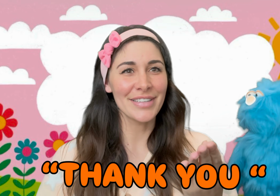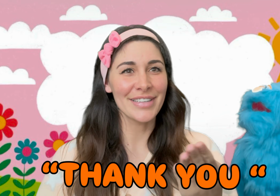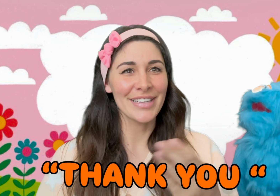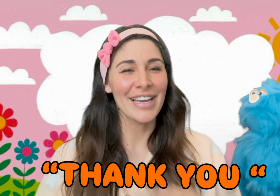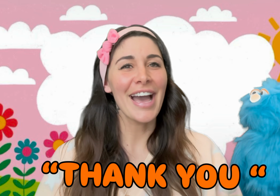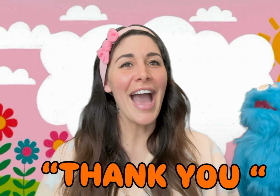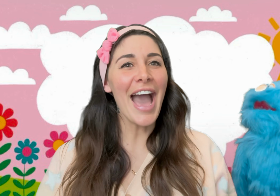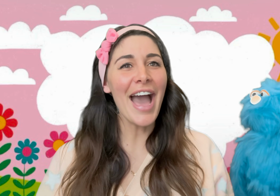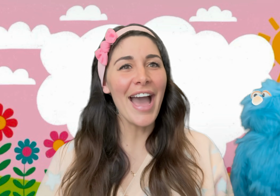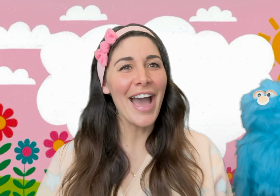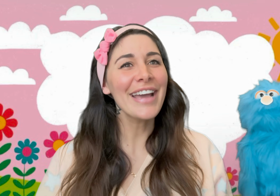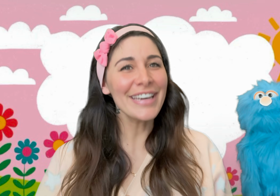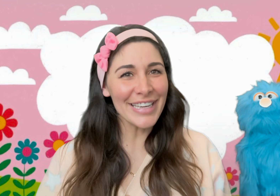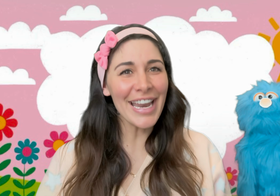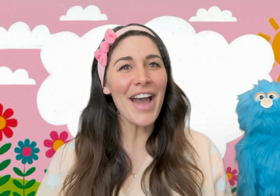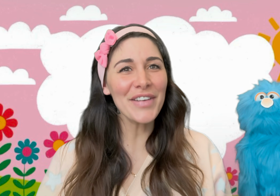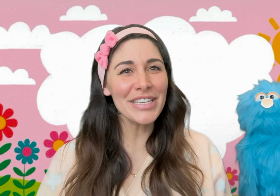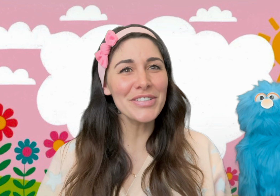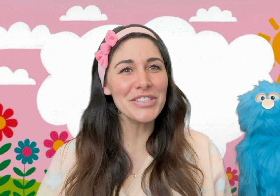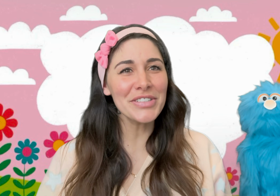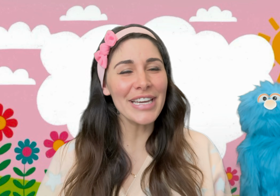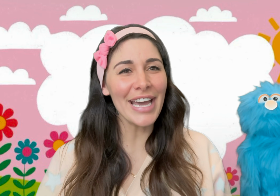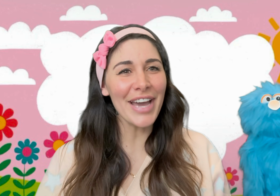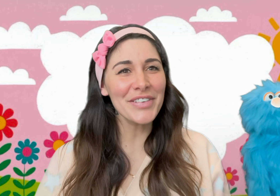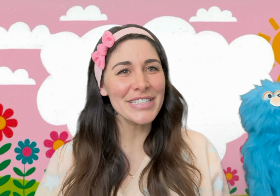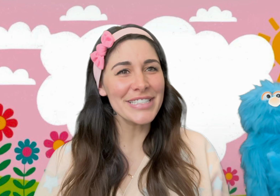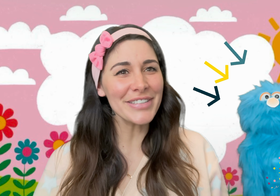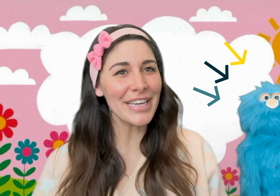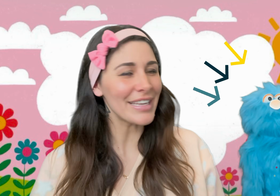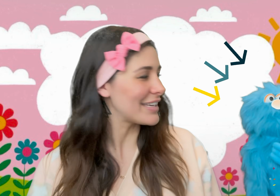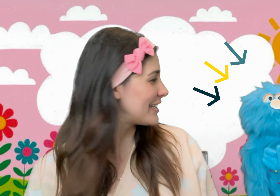Yeah, I can. Good, how can you do it? How do we do it?